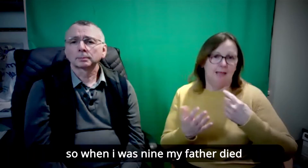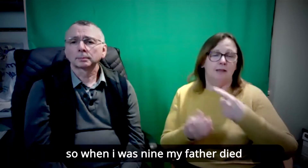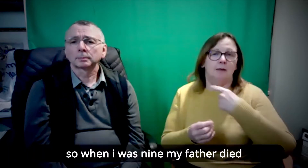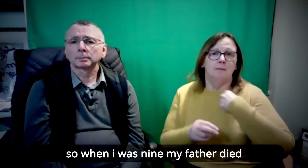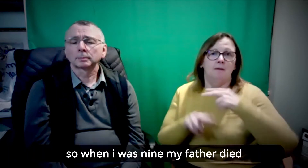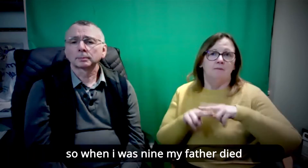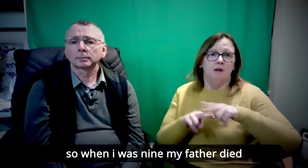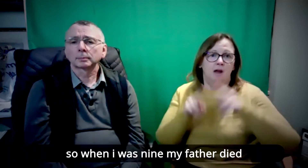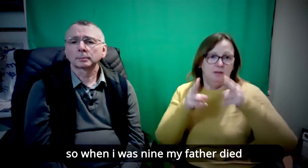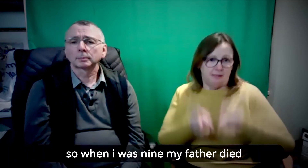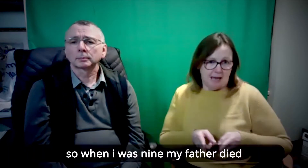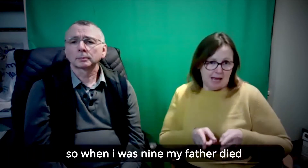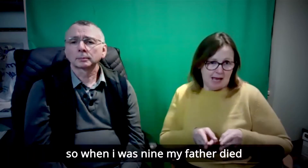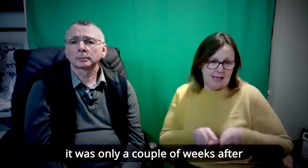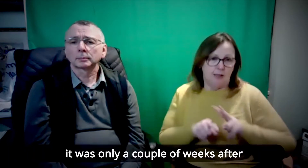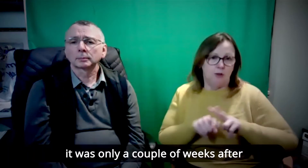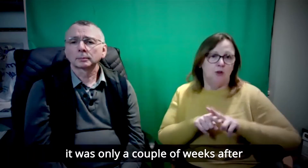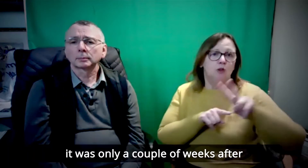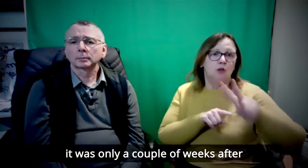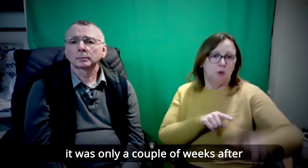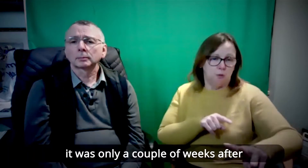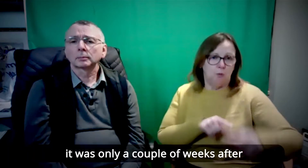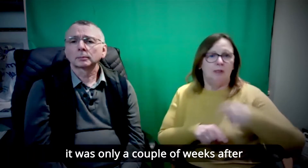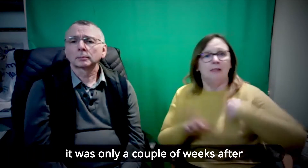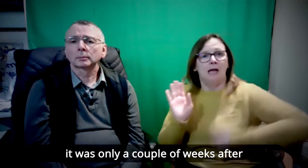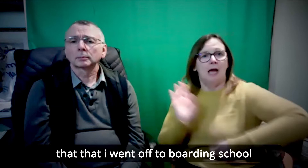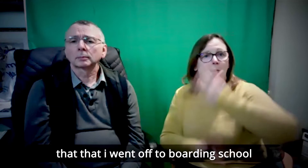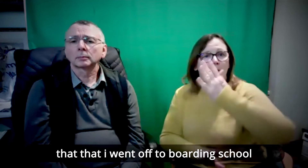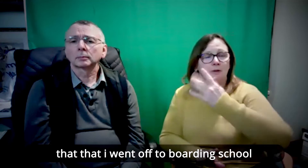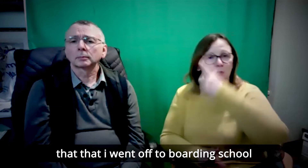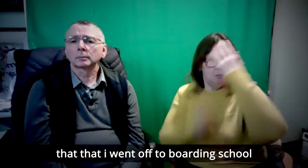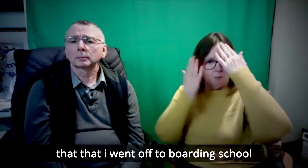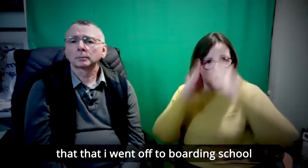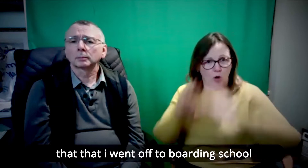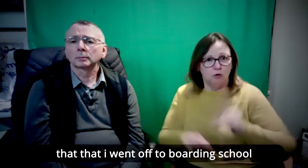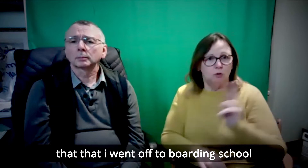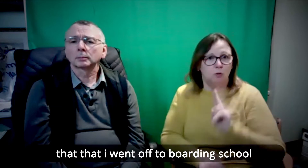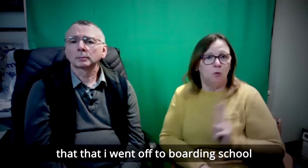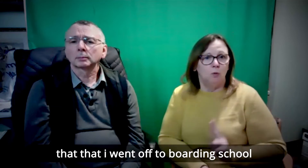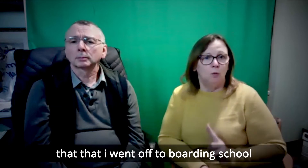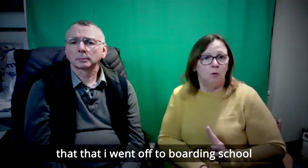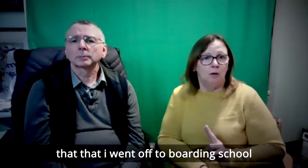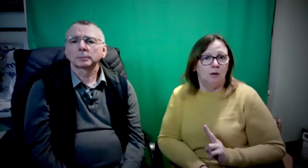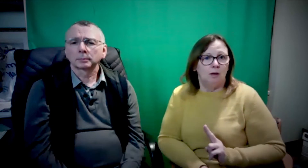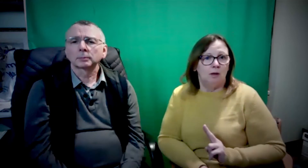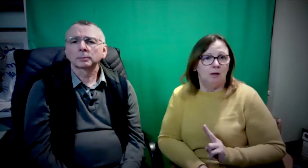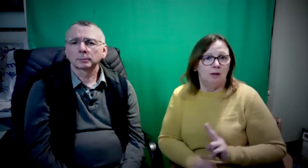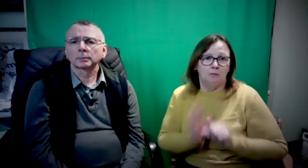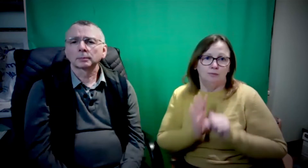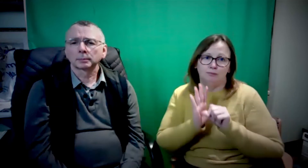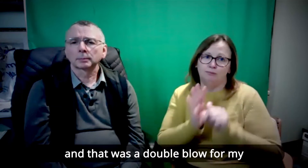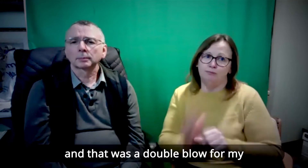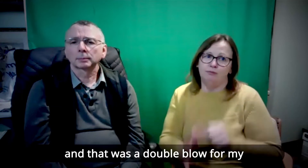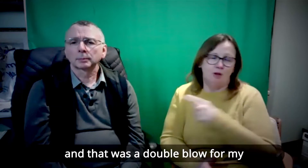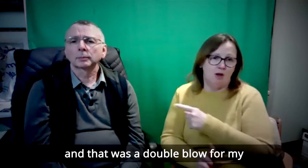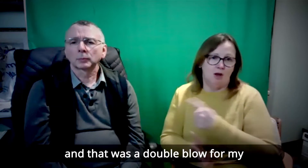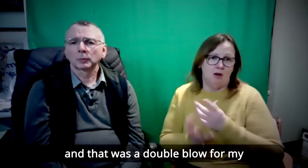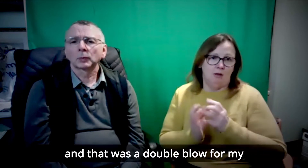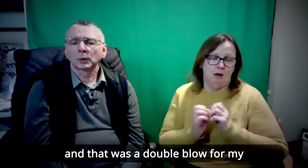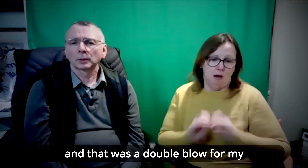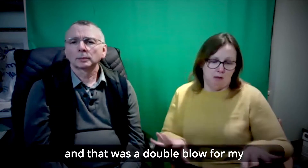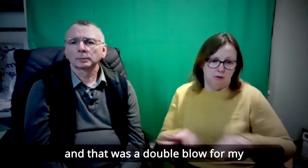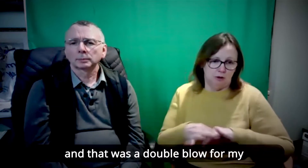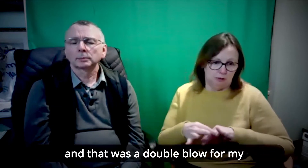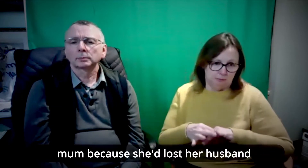So when I was 9, my father died. It was only a couple of weeks after that I went off to boarding school. And that was